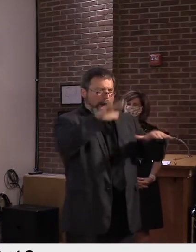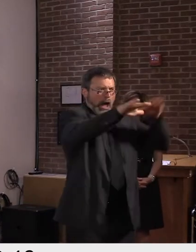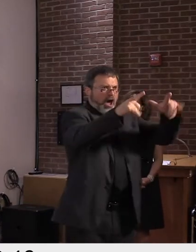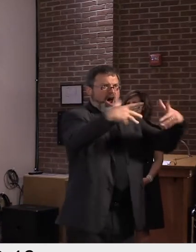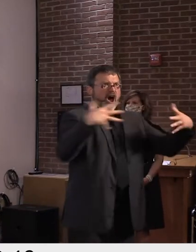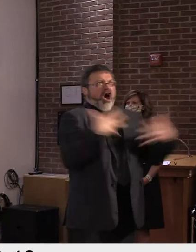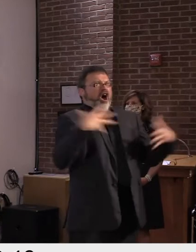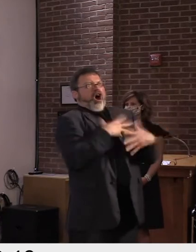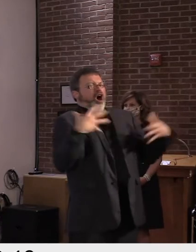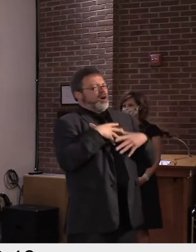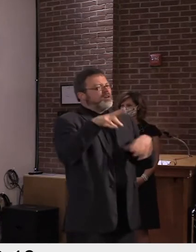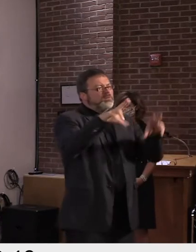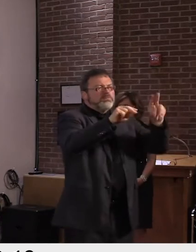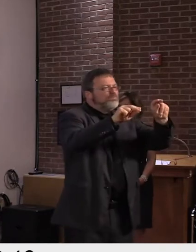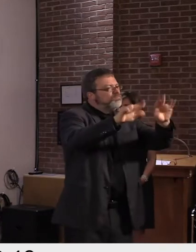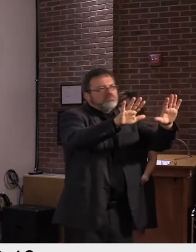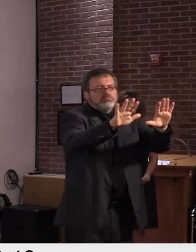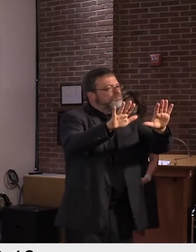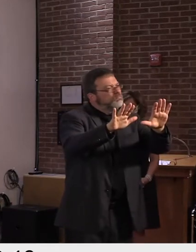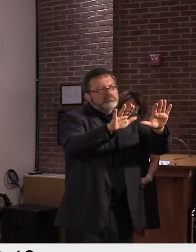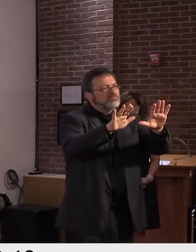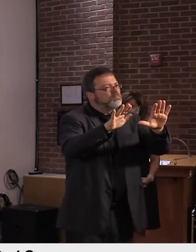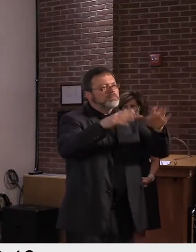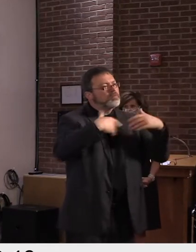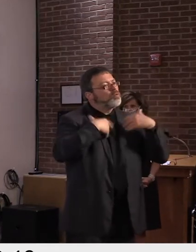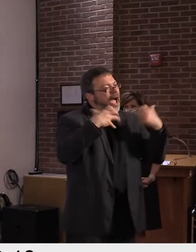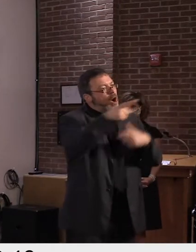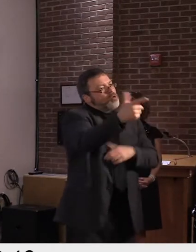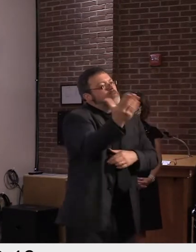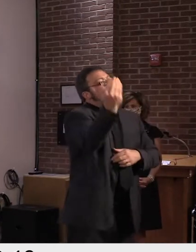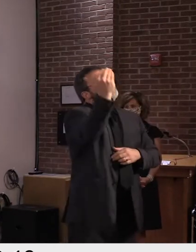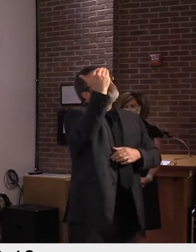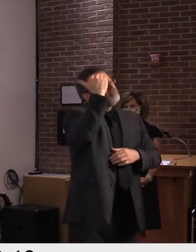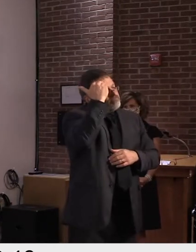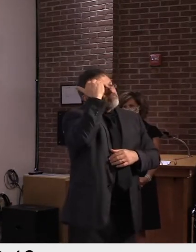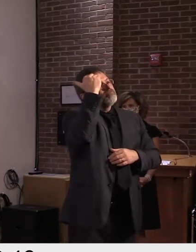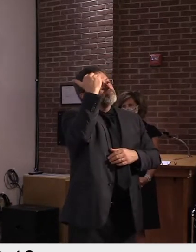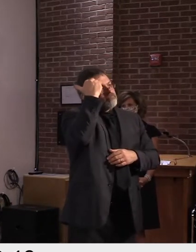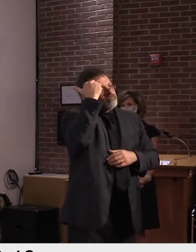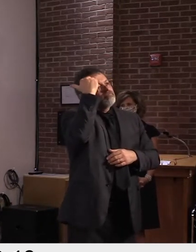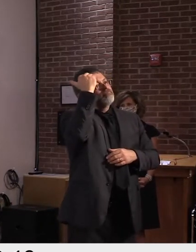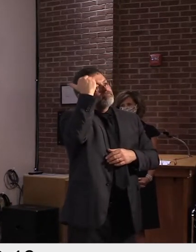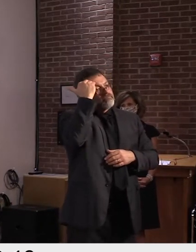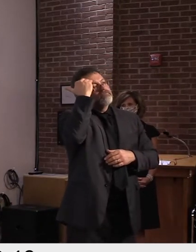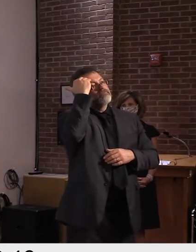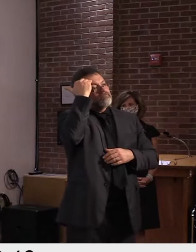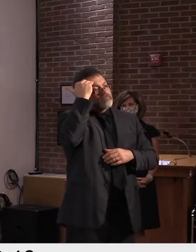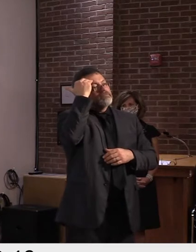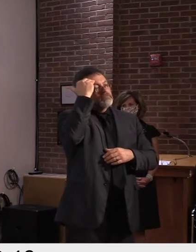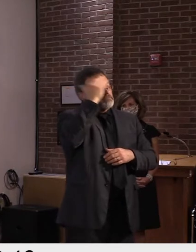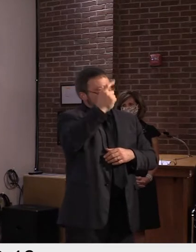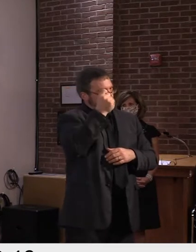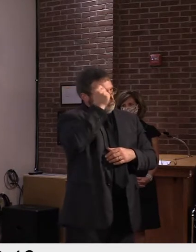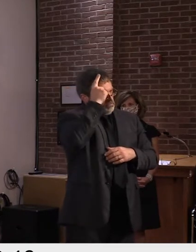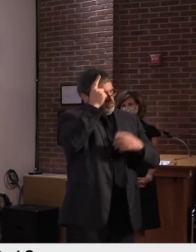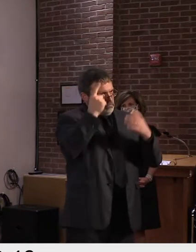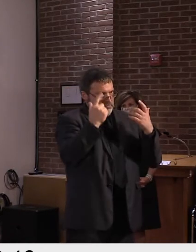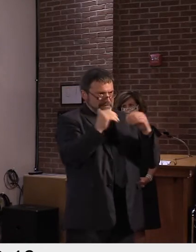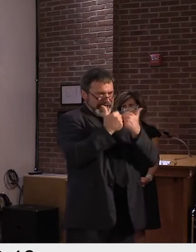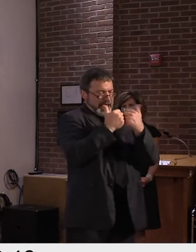though, because while I always want you to protect the most vulnerable, it's not a bad idea to